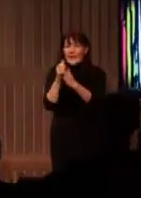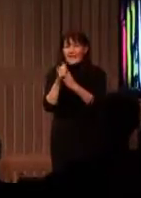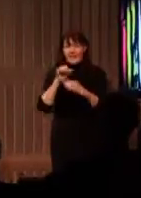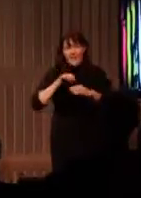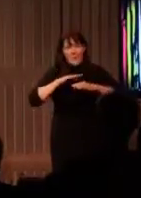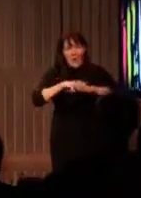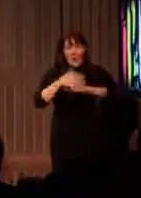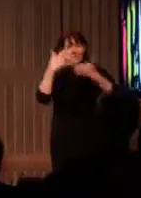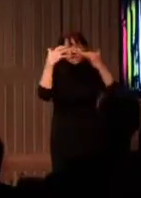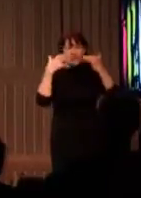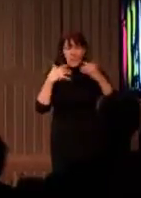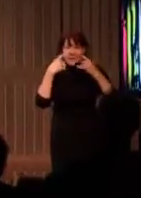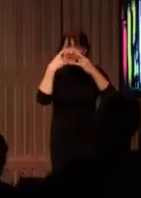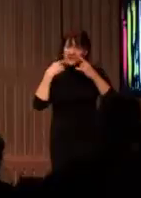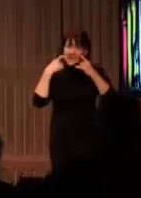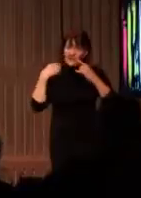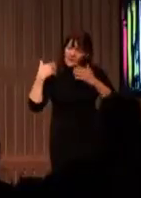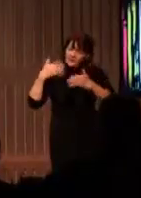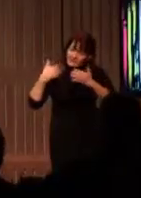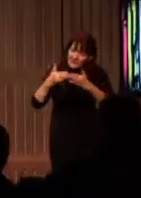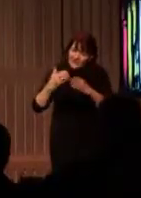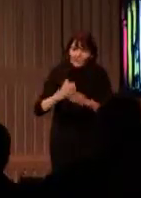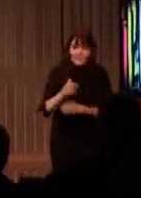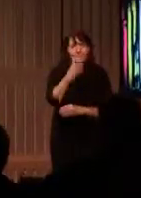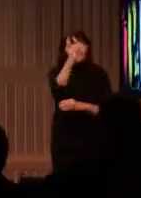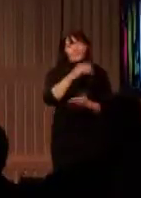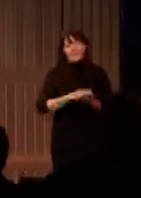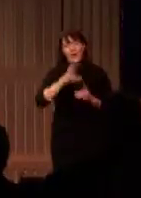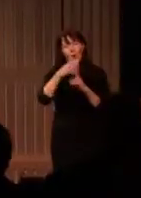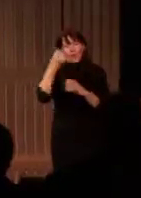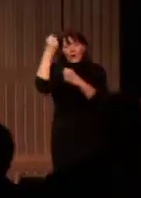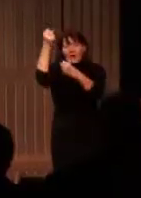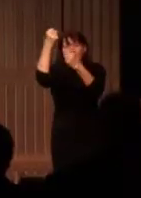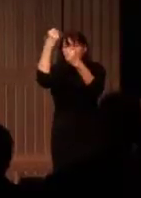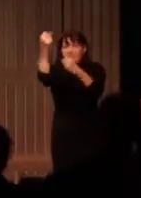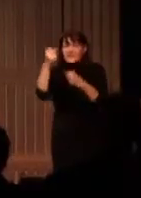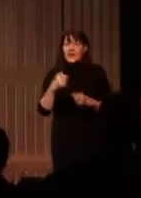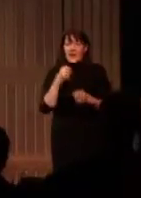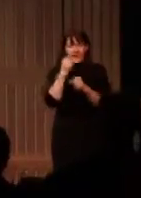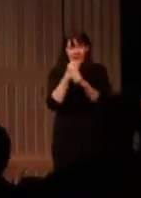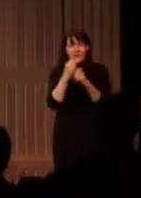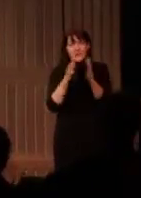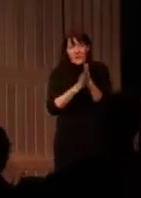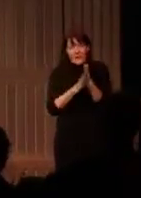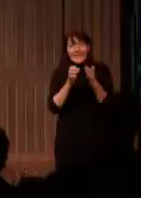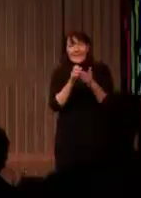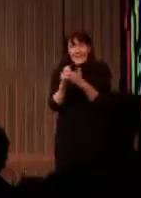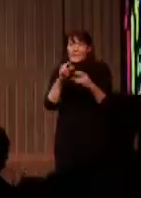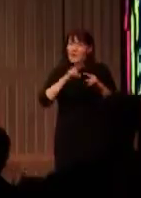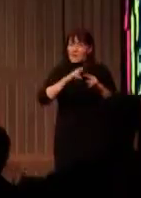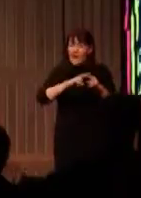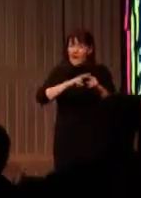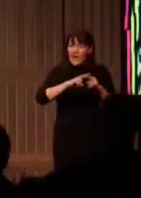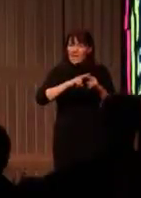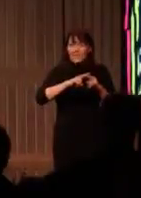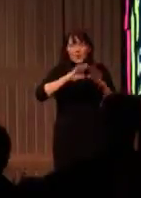the pathways on which we have all travelled. Cultural activists and fighters like Gurindji Mullion leader from my father's community,